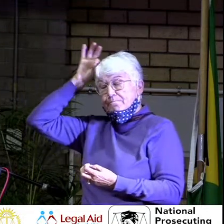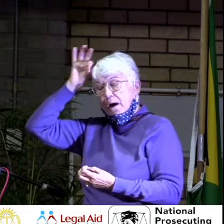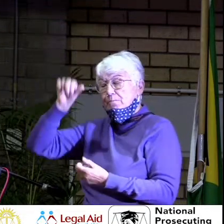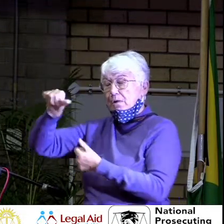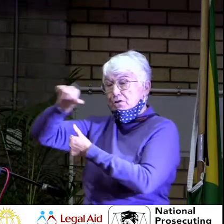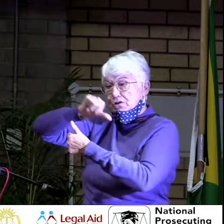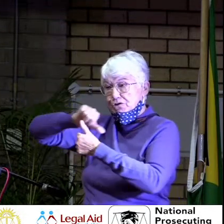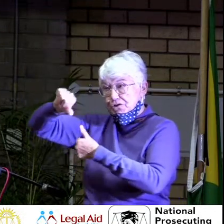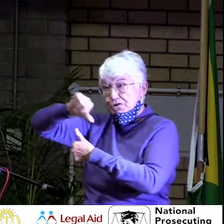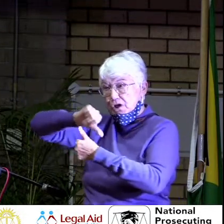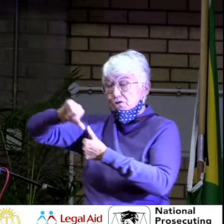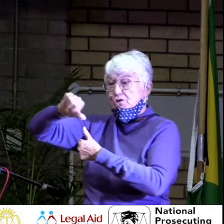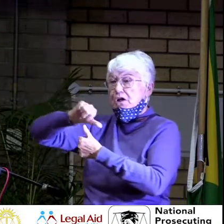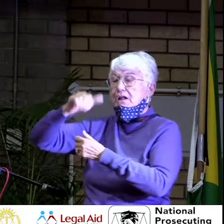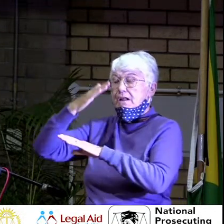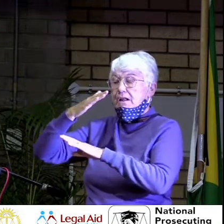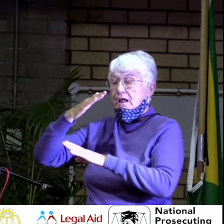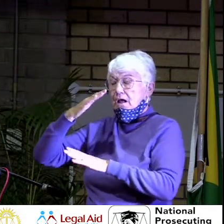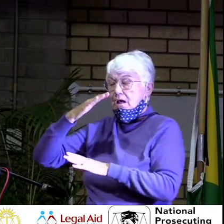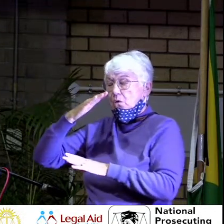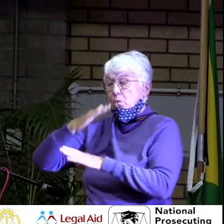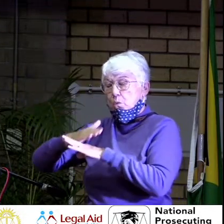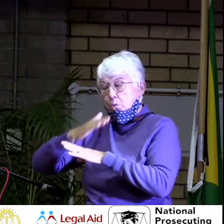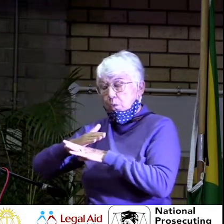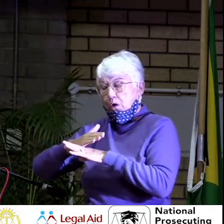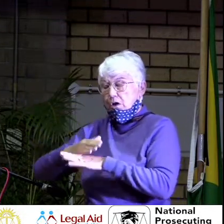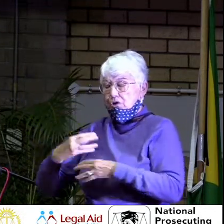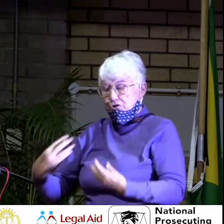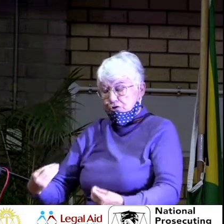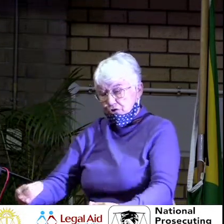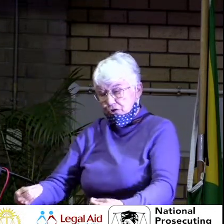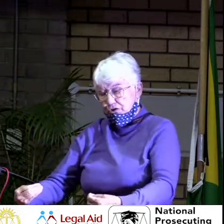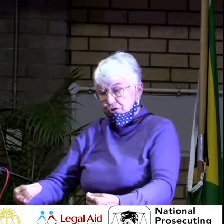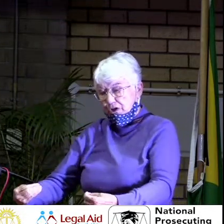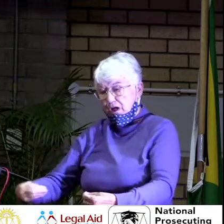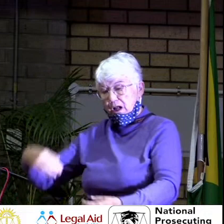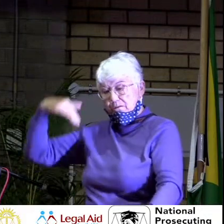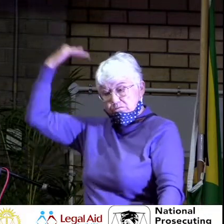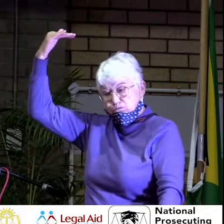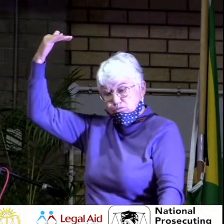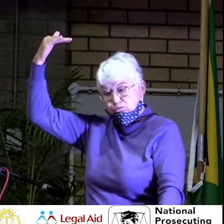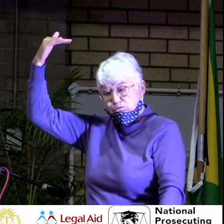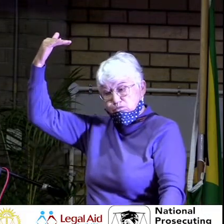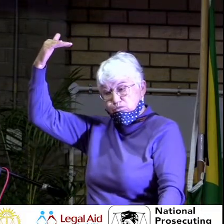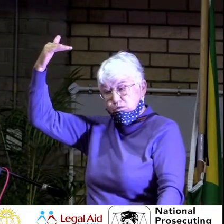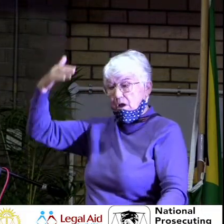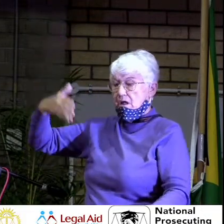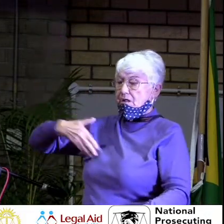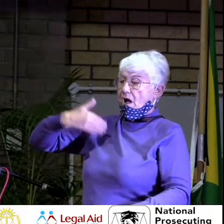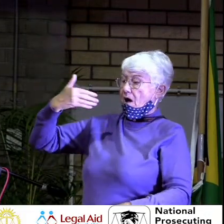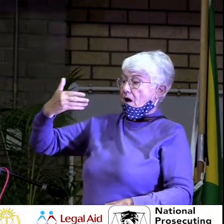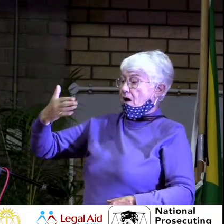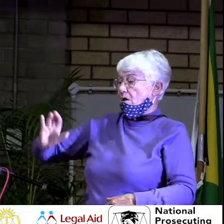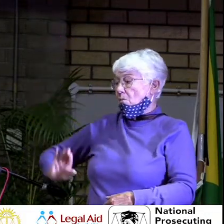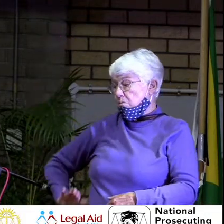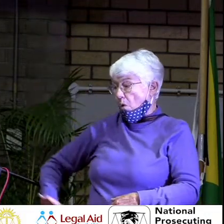for children, adults, men, women, boys and girls in